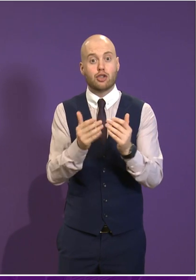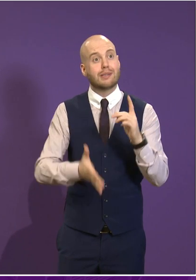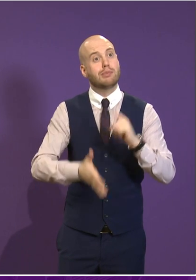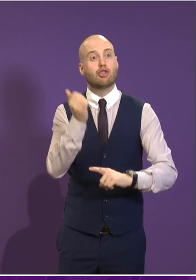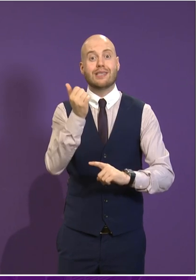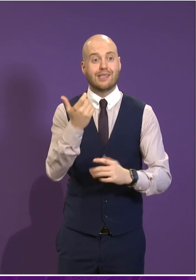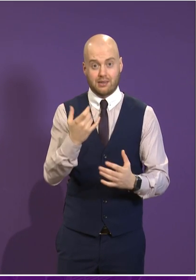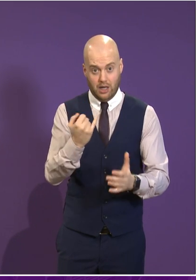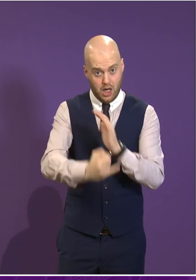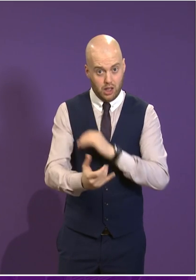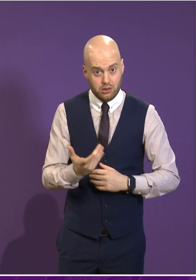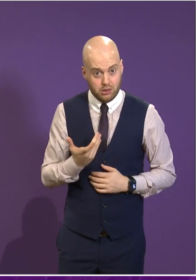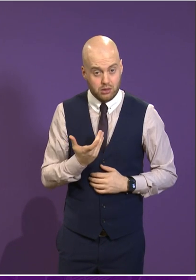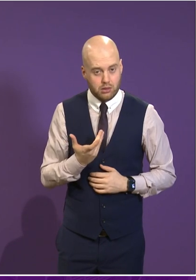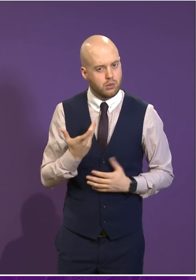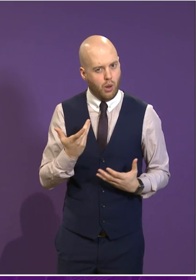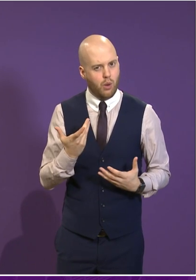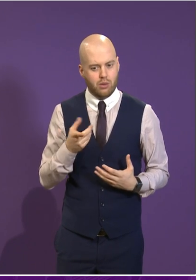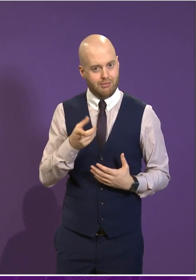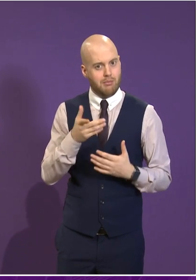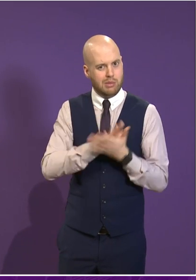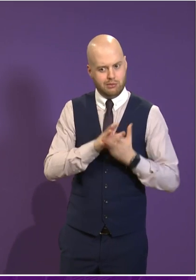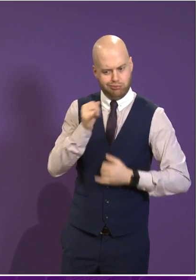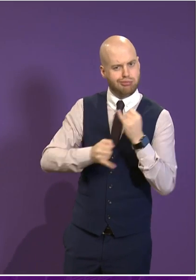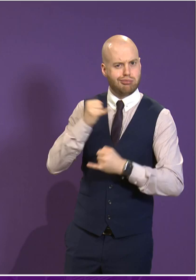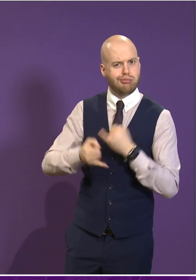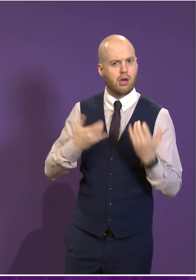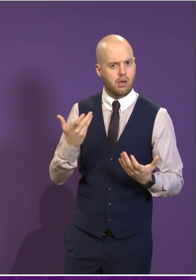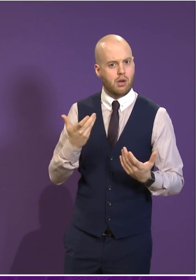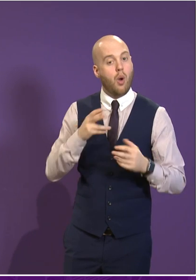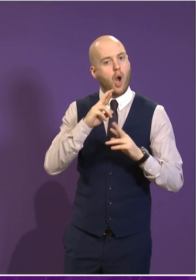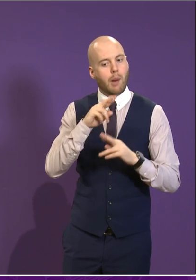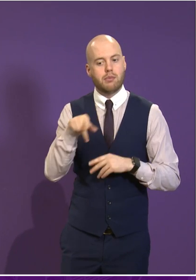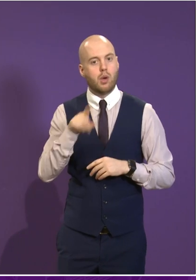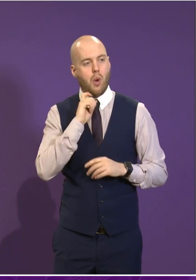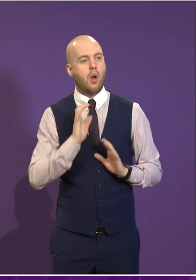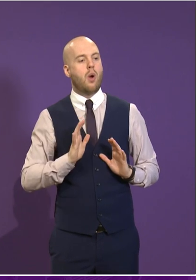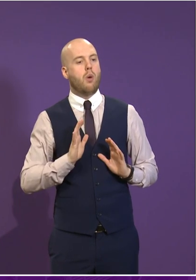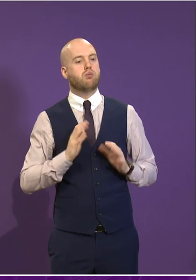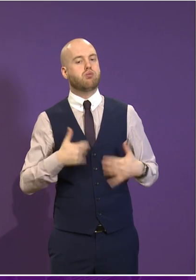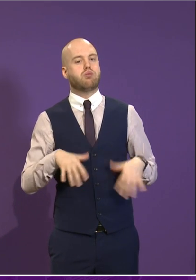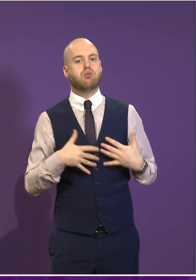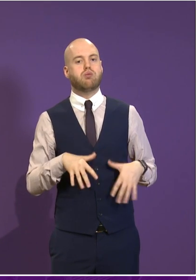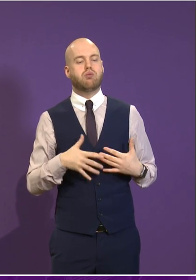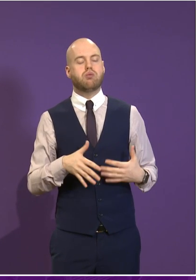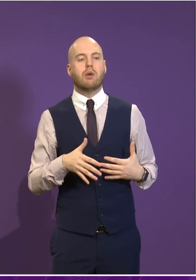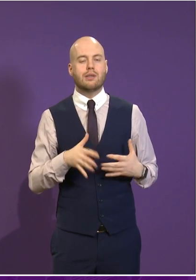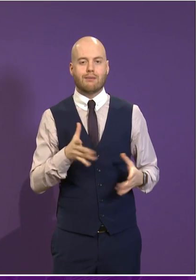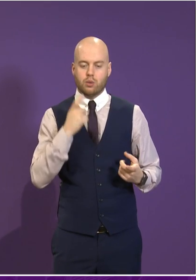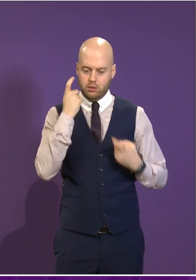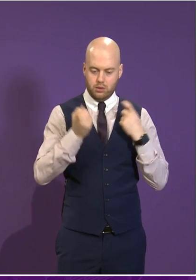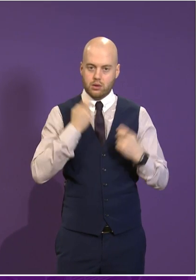there is scrutiny about that, there is transparency about that, which I hope will lead to redress of that, and it leads people to think about what